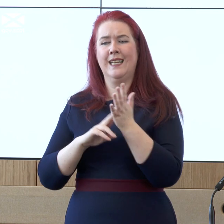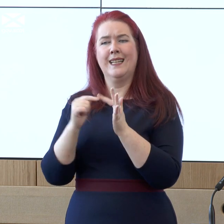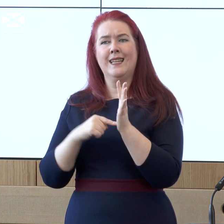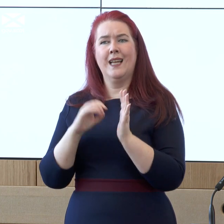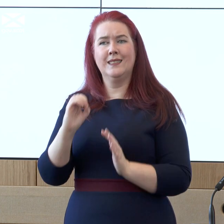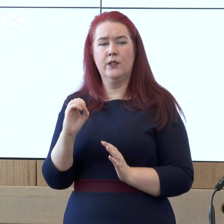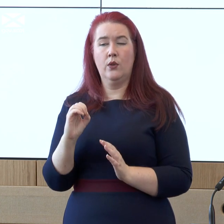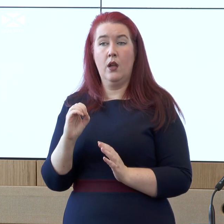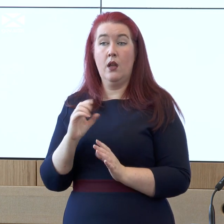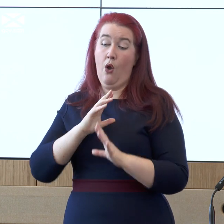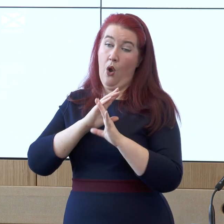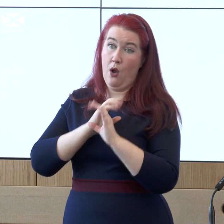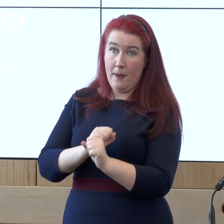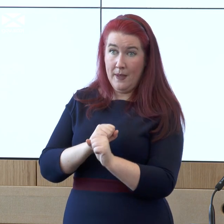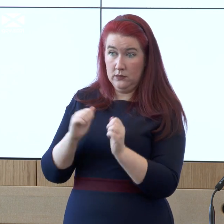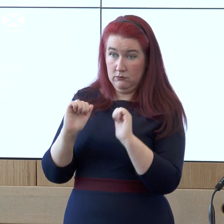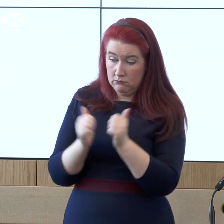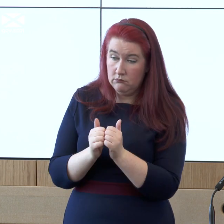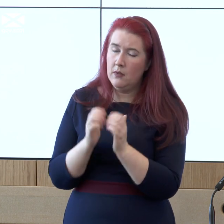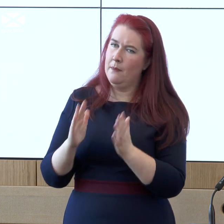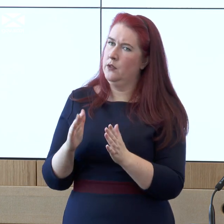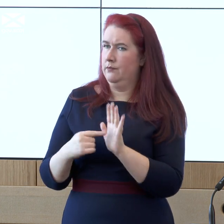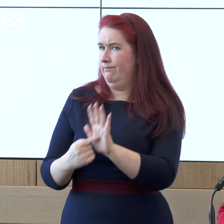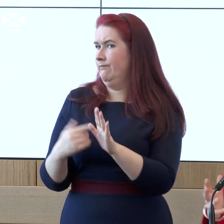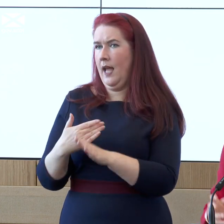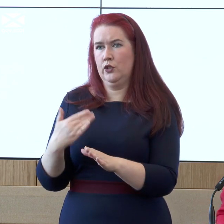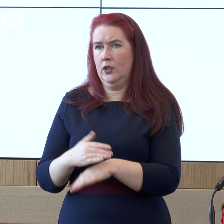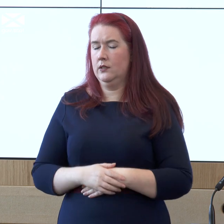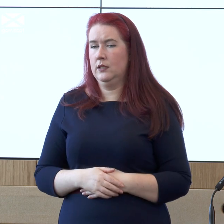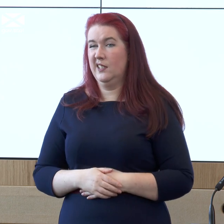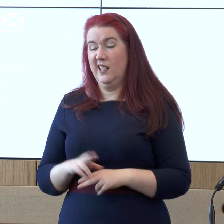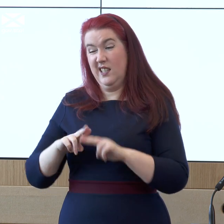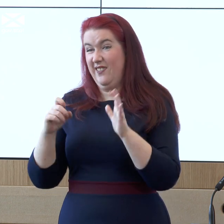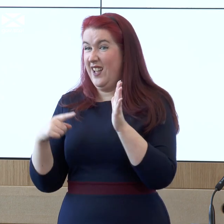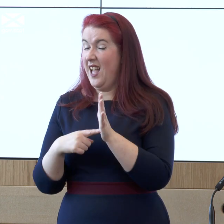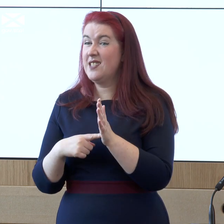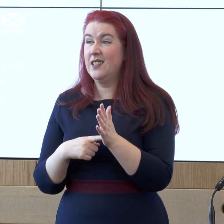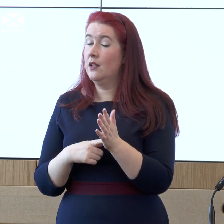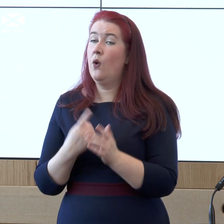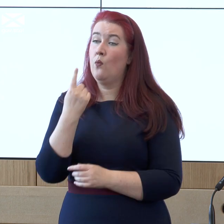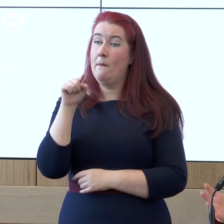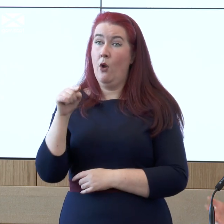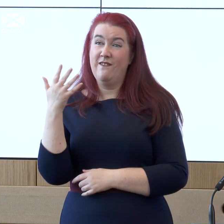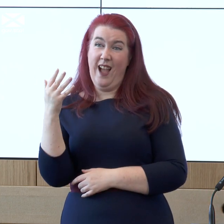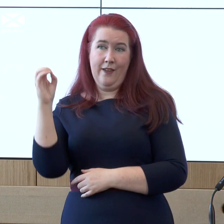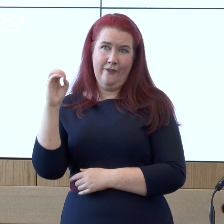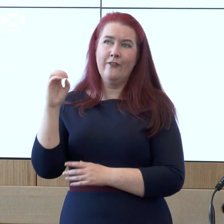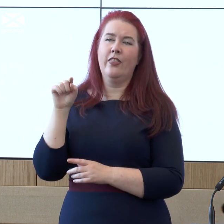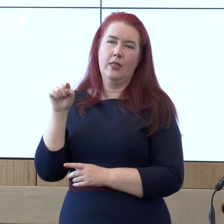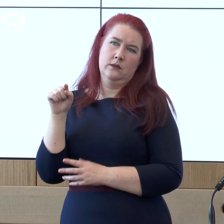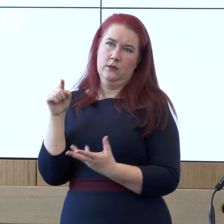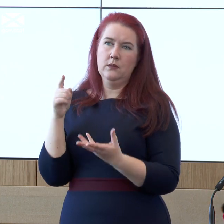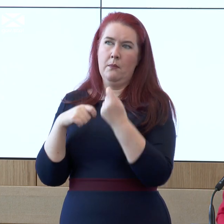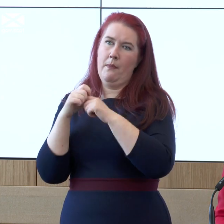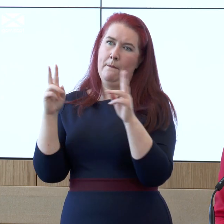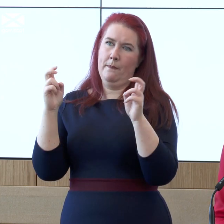must be backed by action. The hard fact is this: keeping 1.5 alive, which has become the